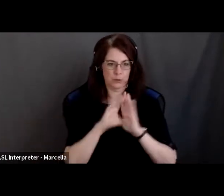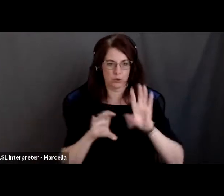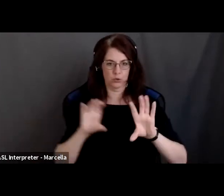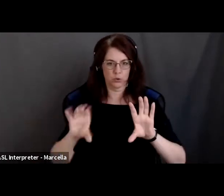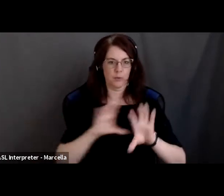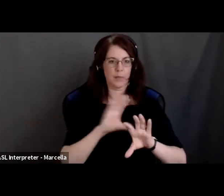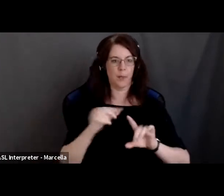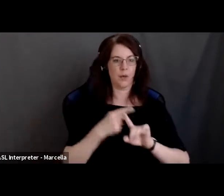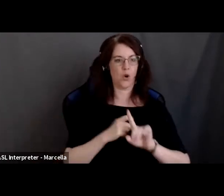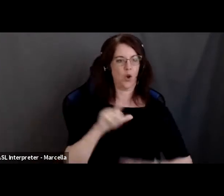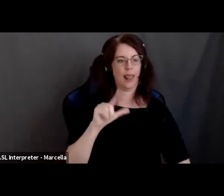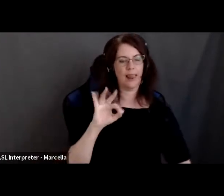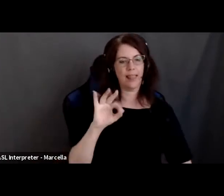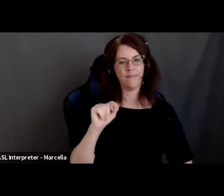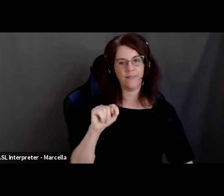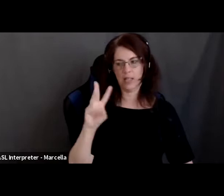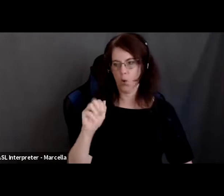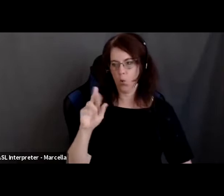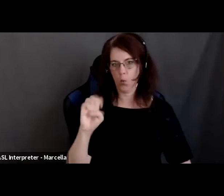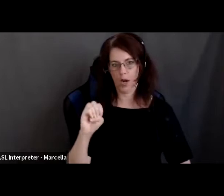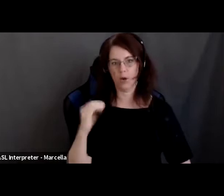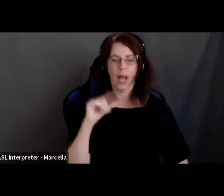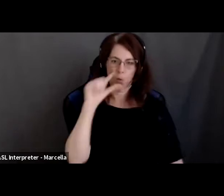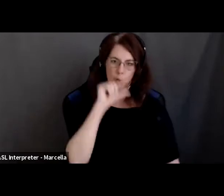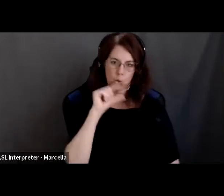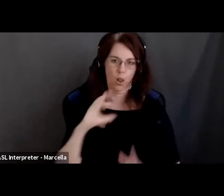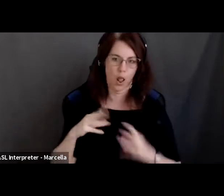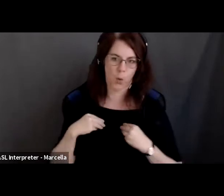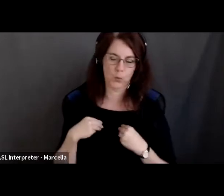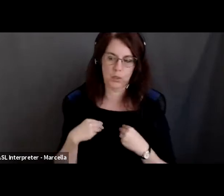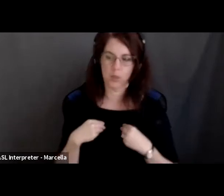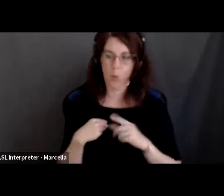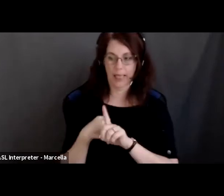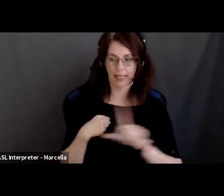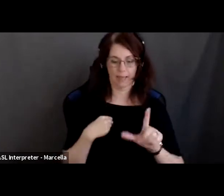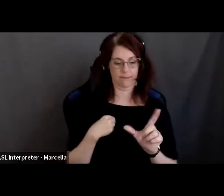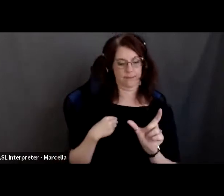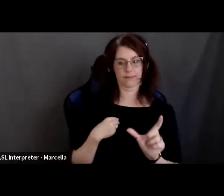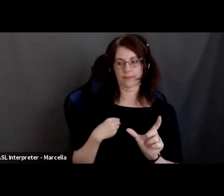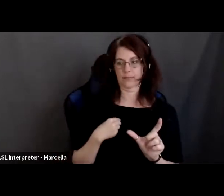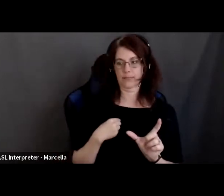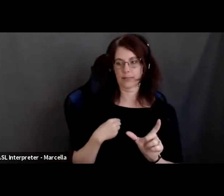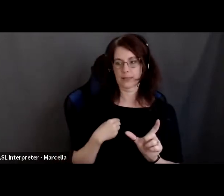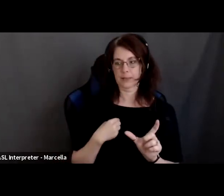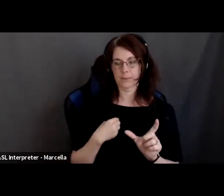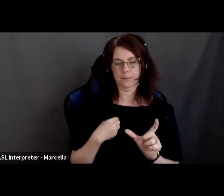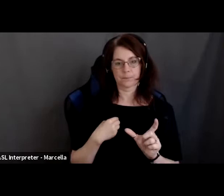company Liftware, which Google now owns. So on the left-hand side, you have the